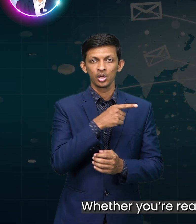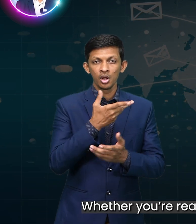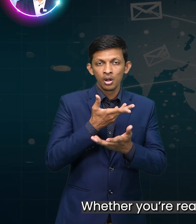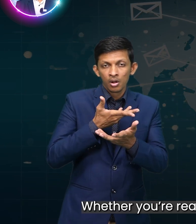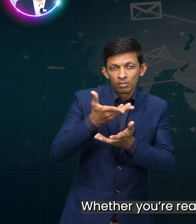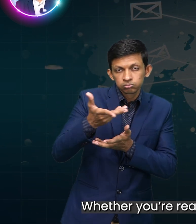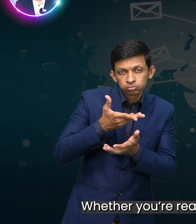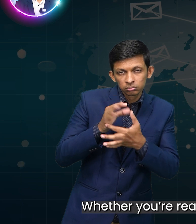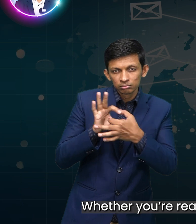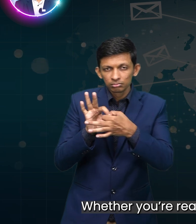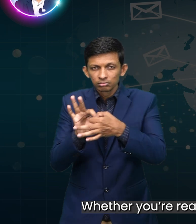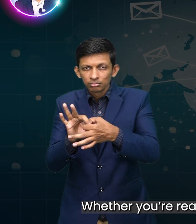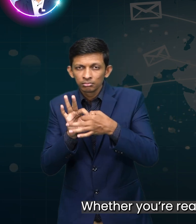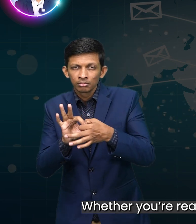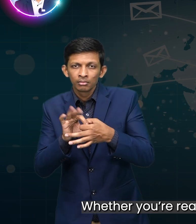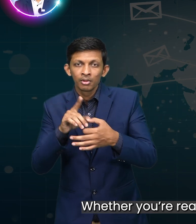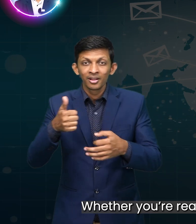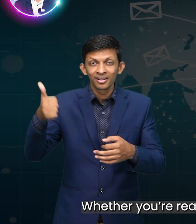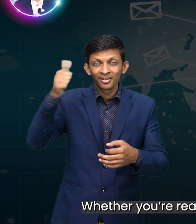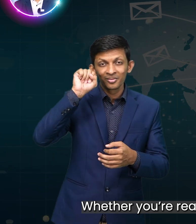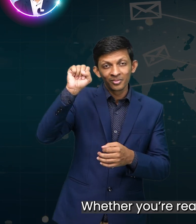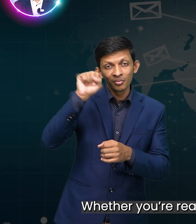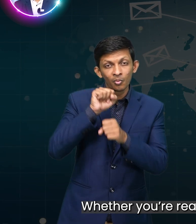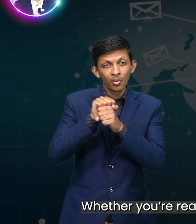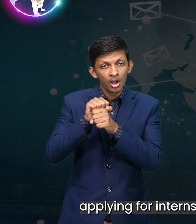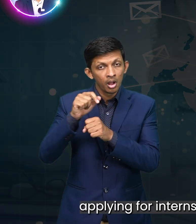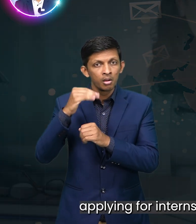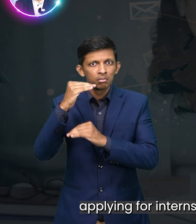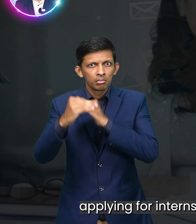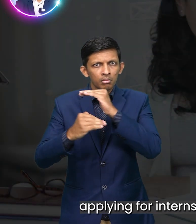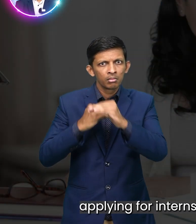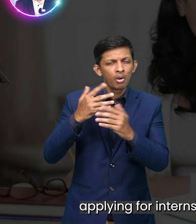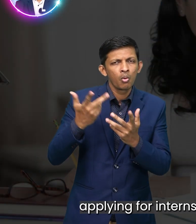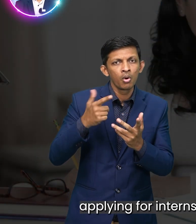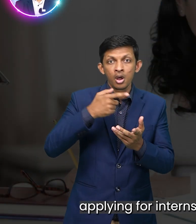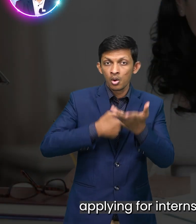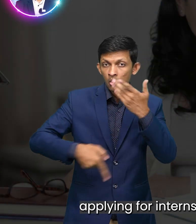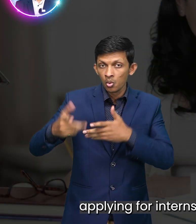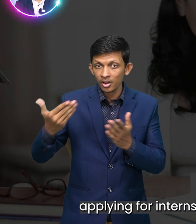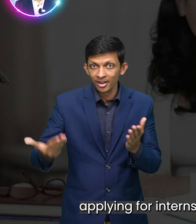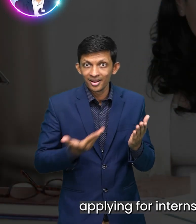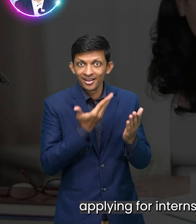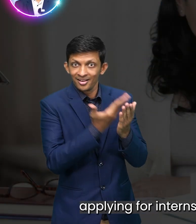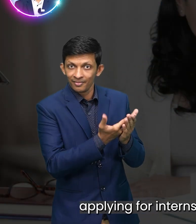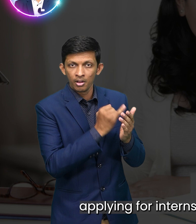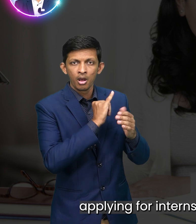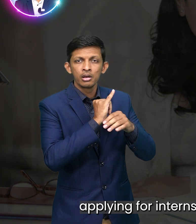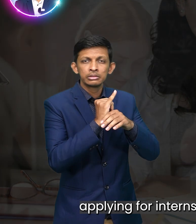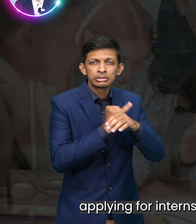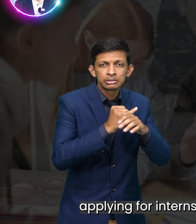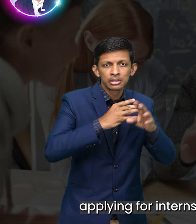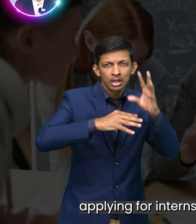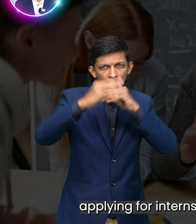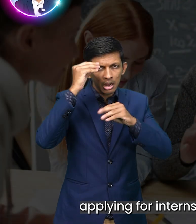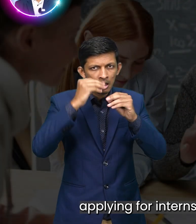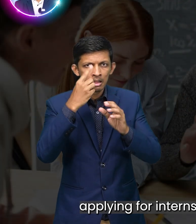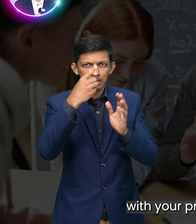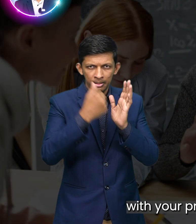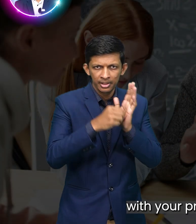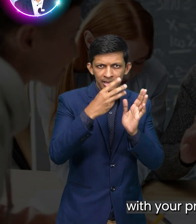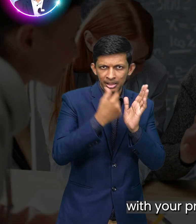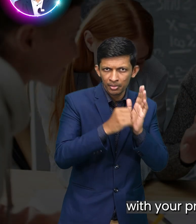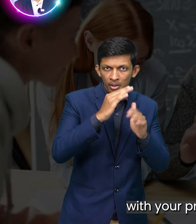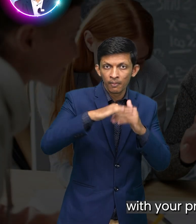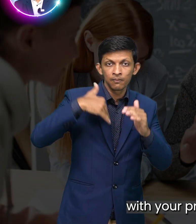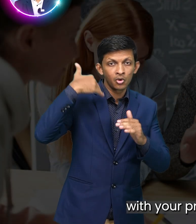Whether you're reaching out to potential employers, applying for internships, or even just communicating